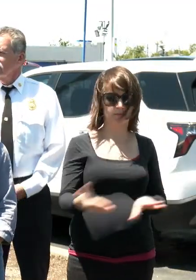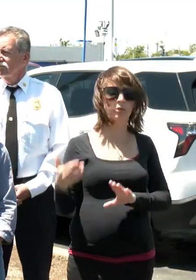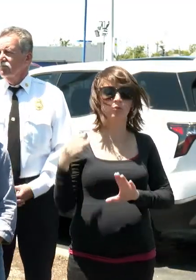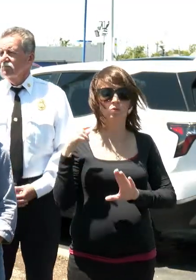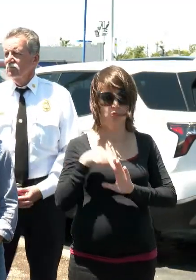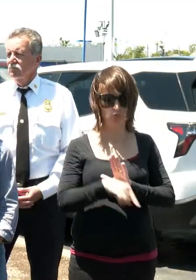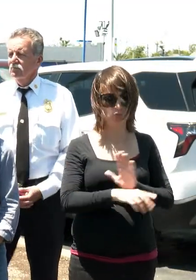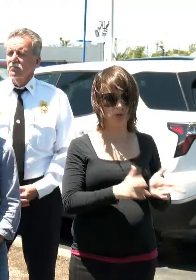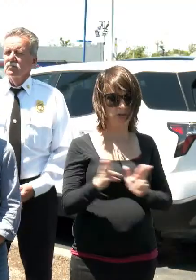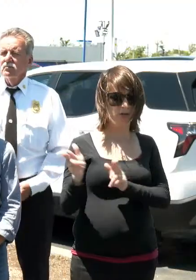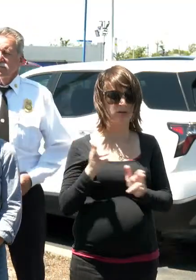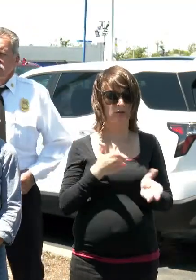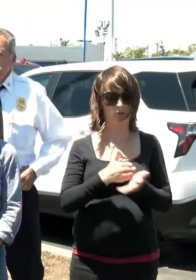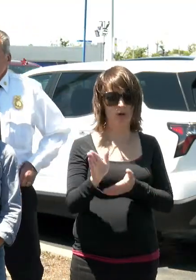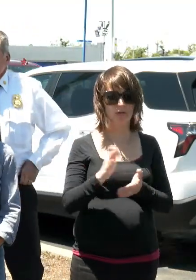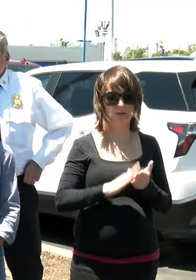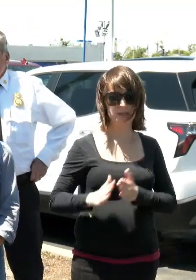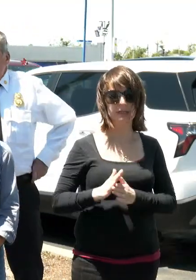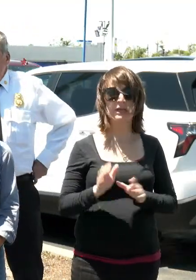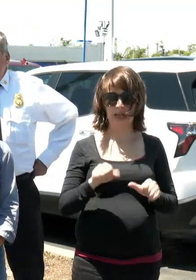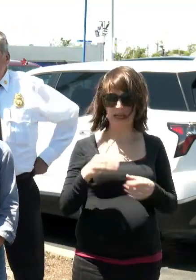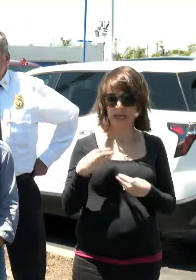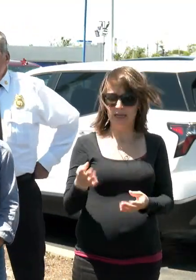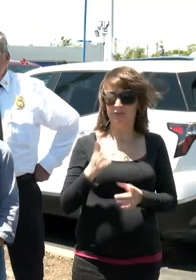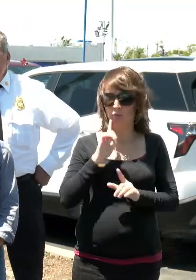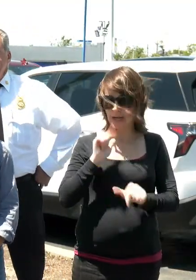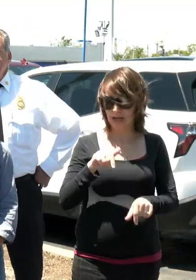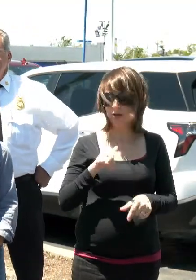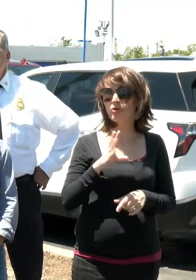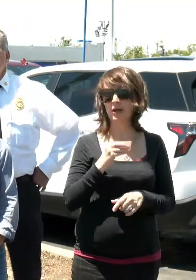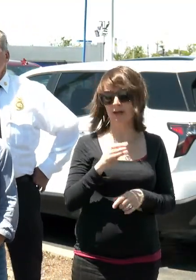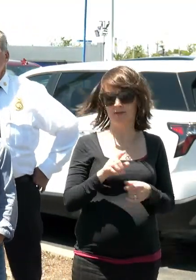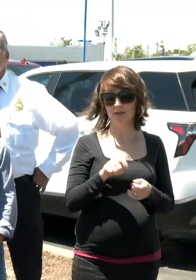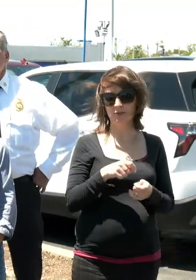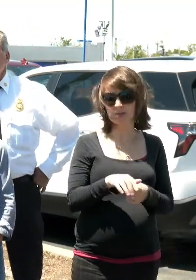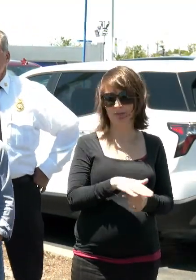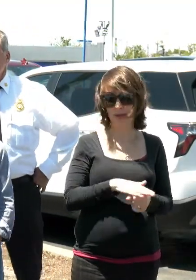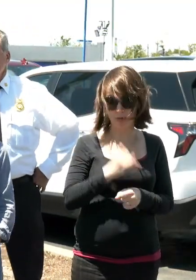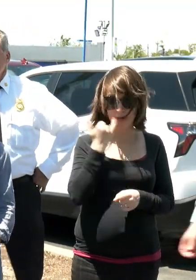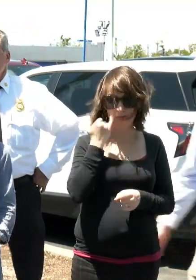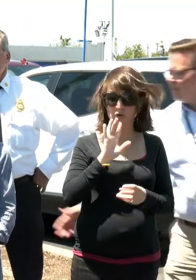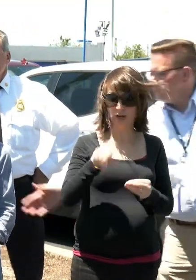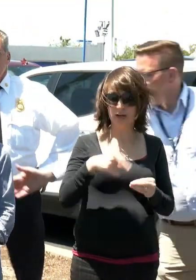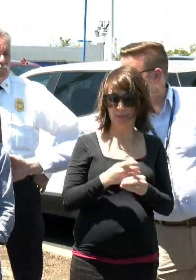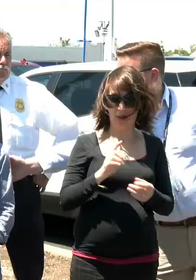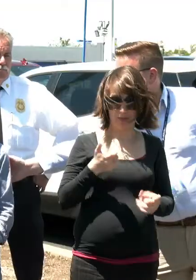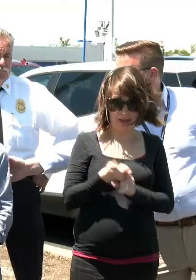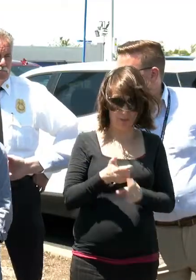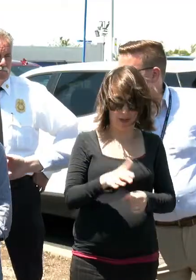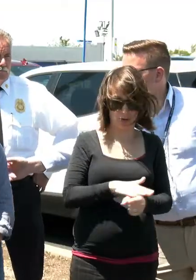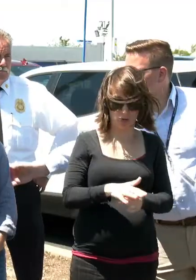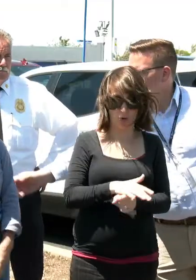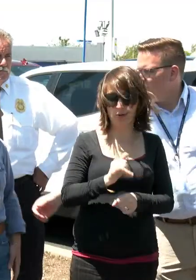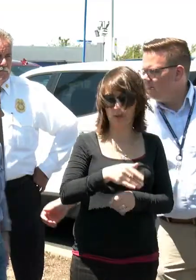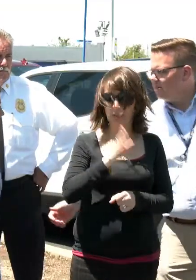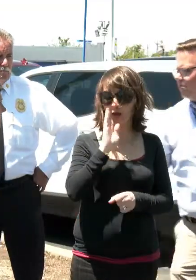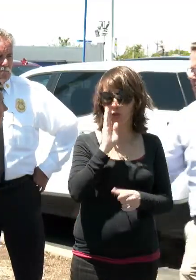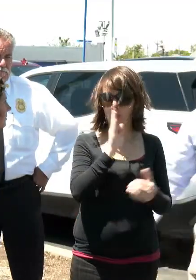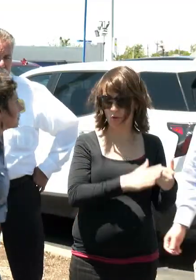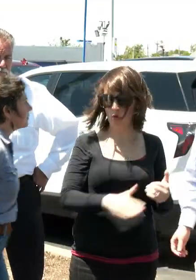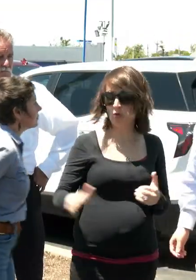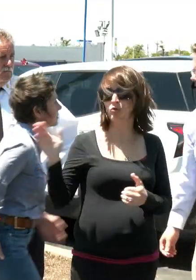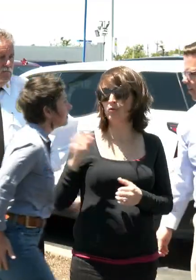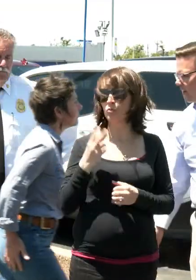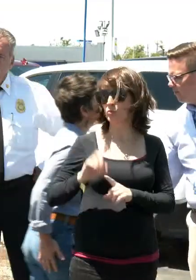city. So I can give you an answer on that. But through the specific area, if you're talking about the impact zone, that goes through 2 different